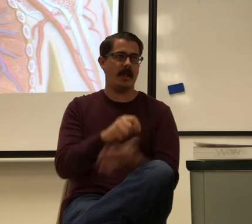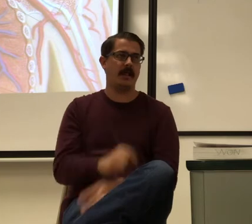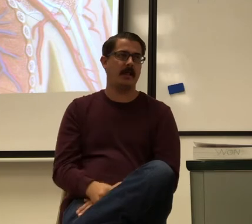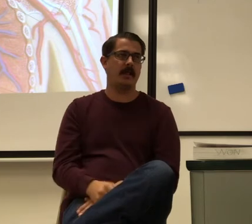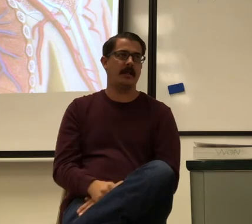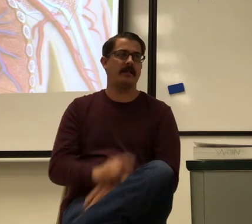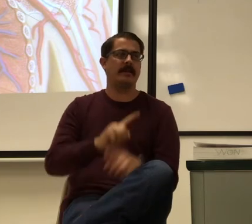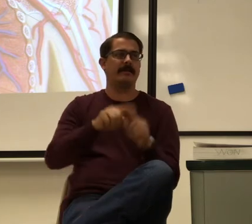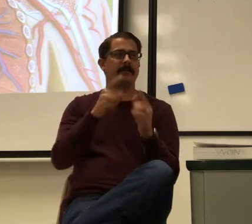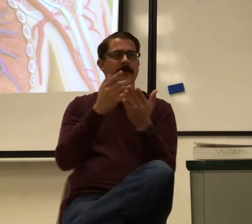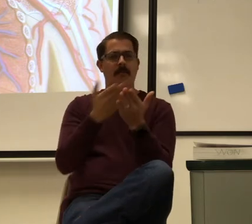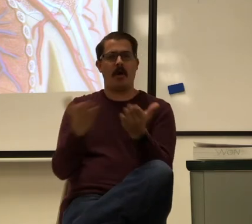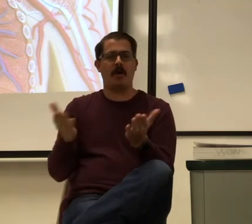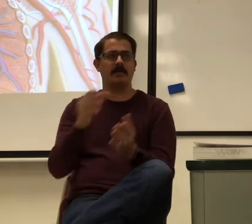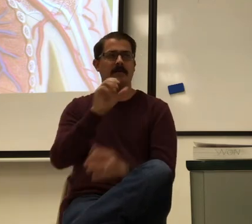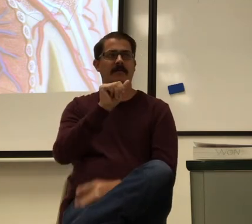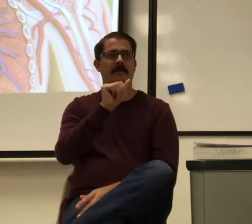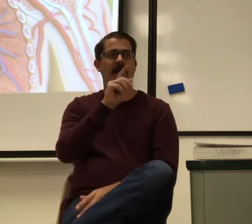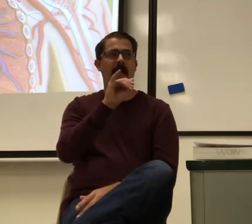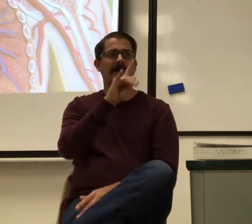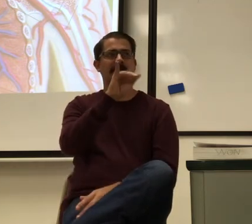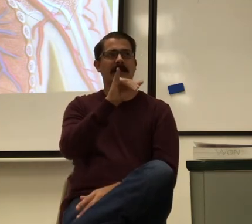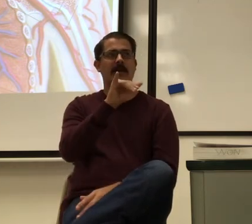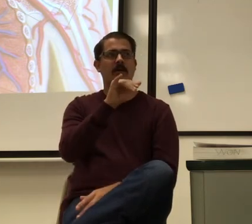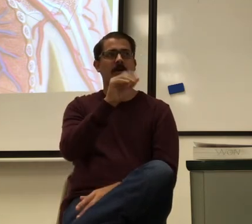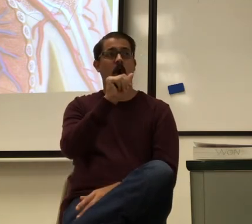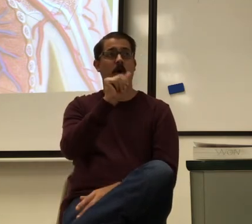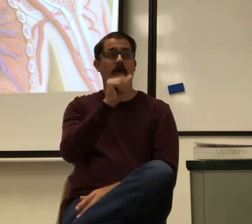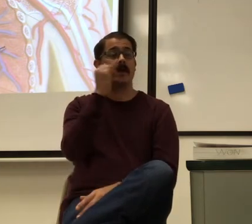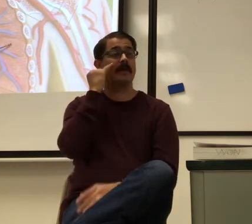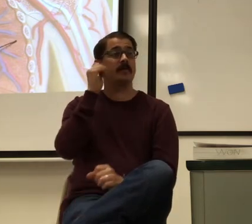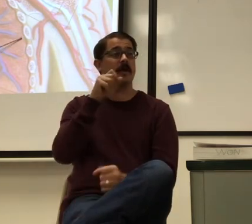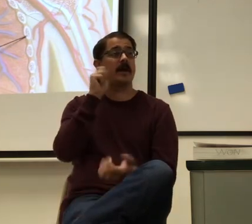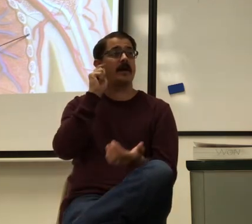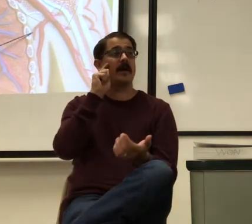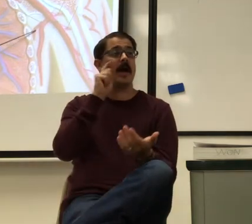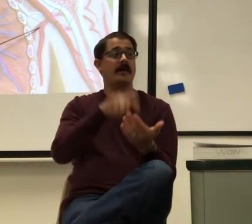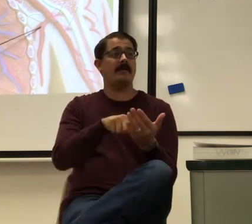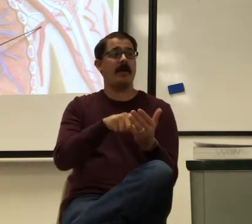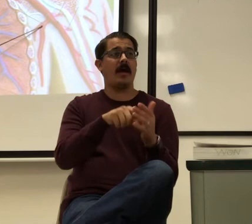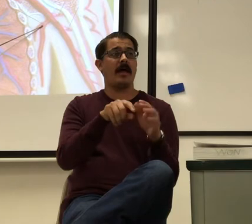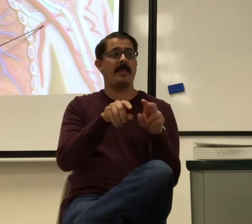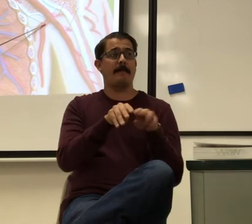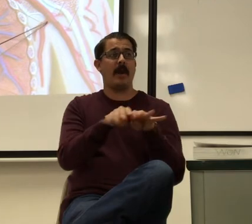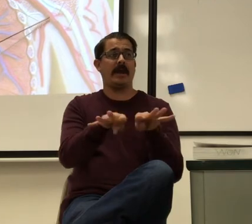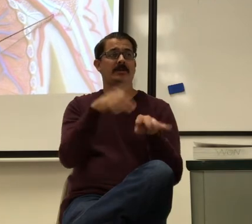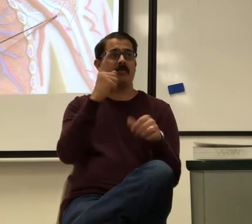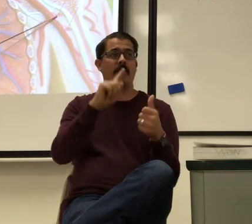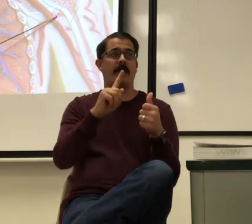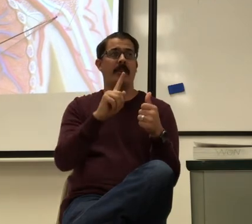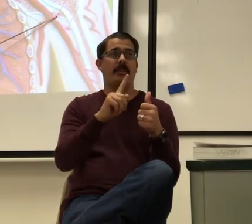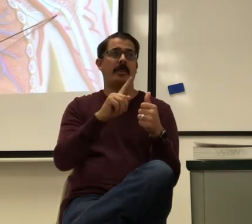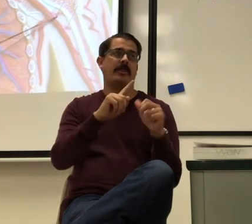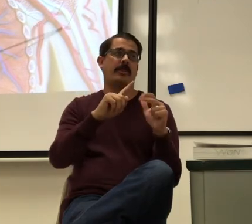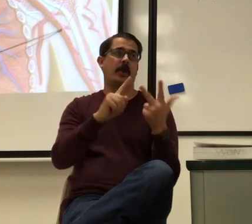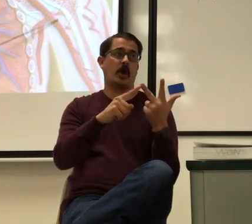the different parts of the axillary artery? Well, if you can identify the branches of the third part,